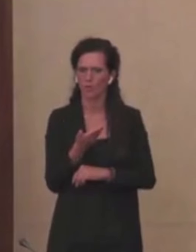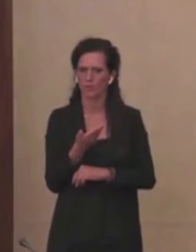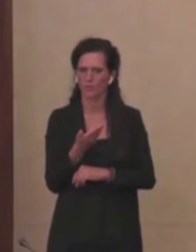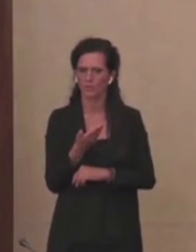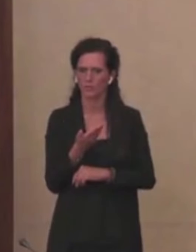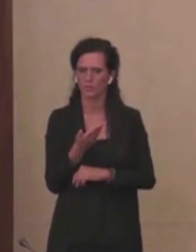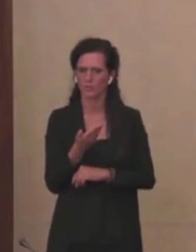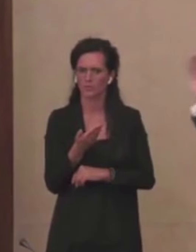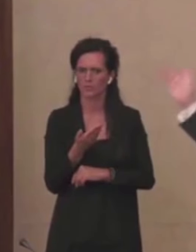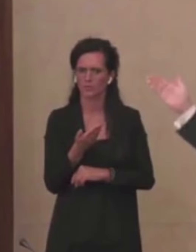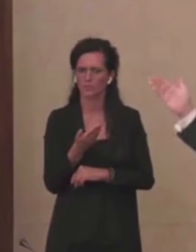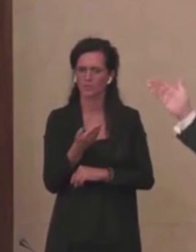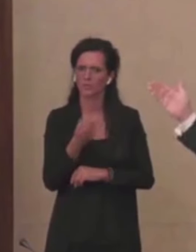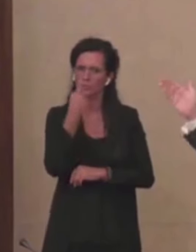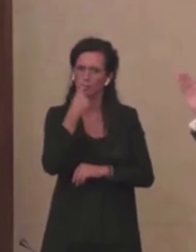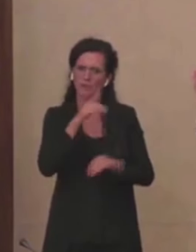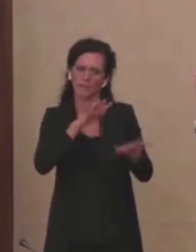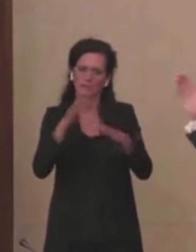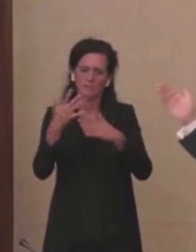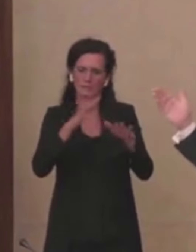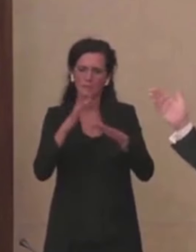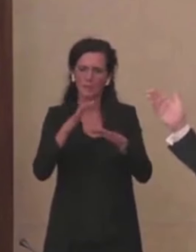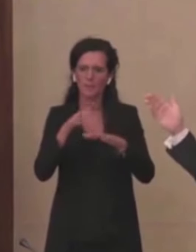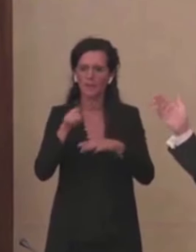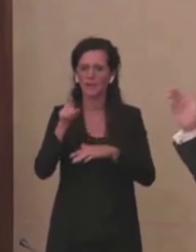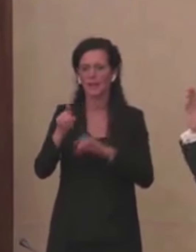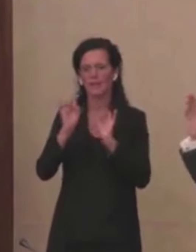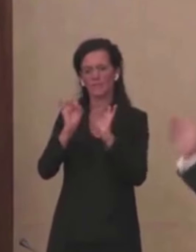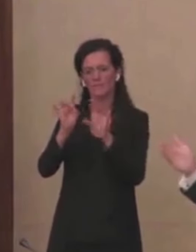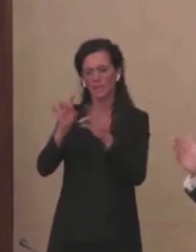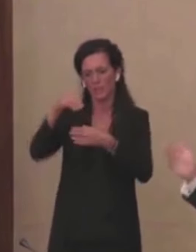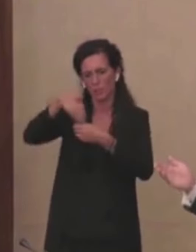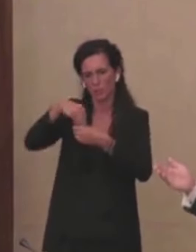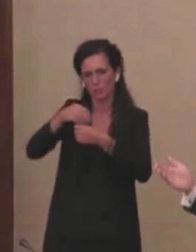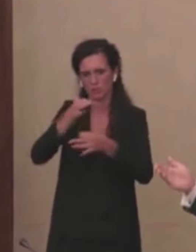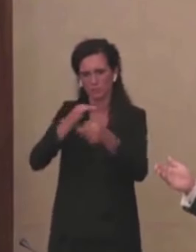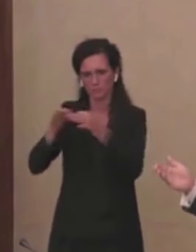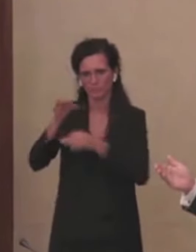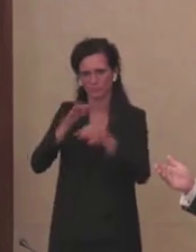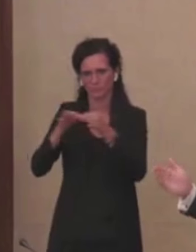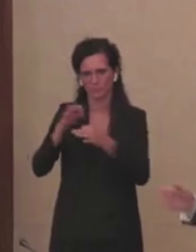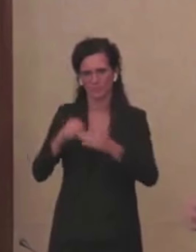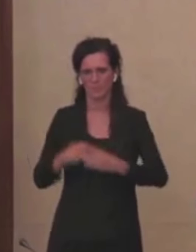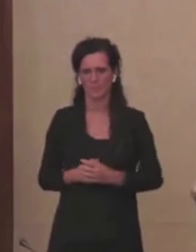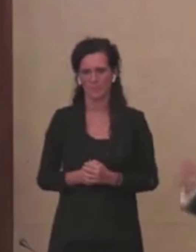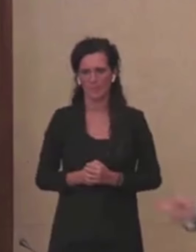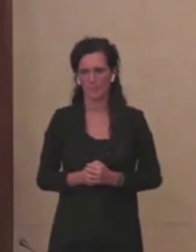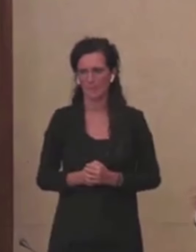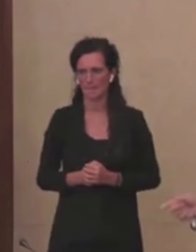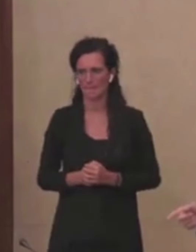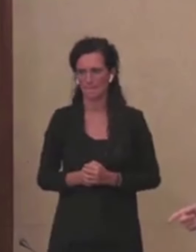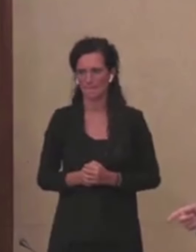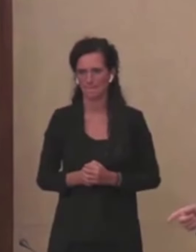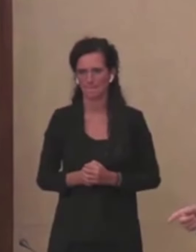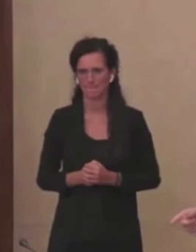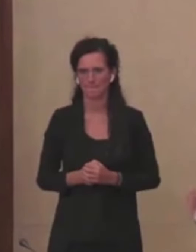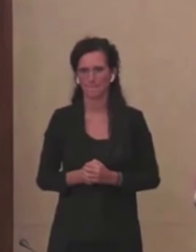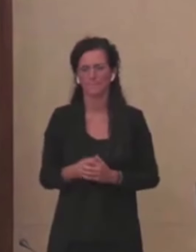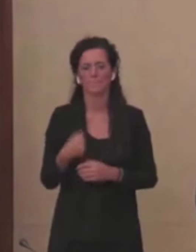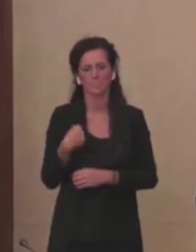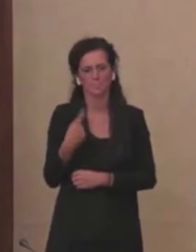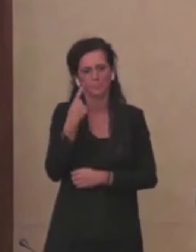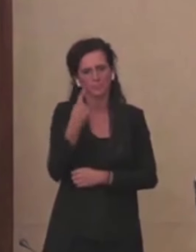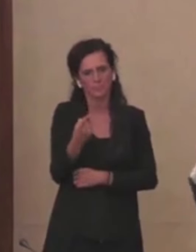is persistent antigenemia in long COVID in the absence of viral